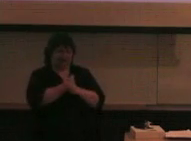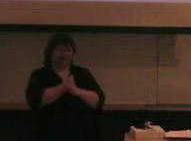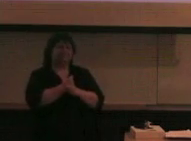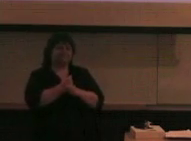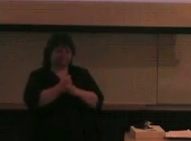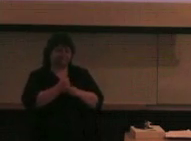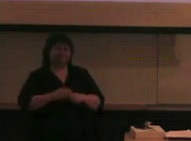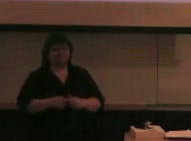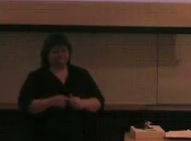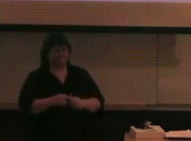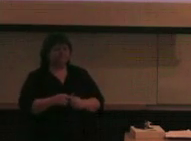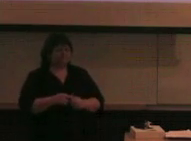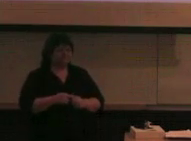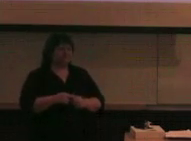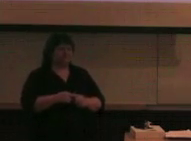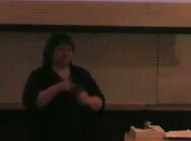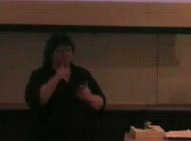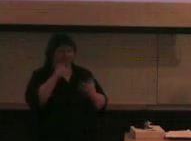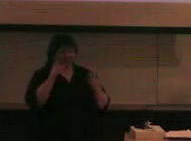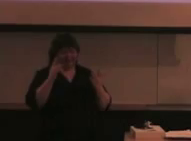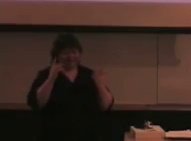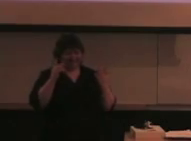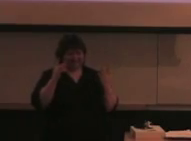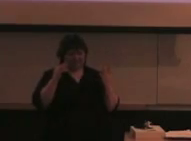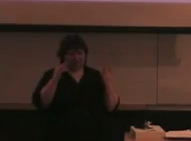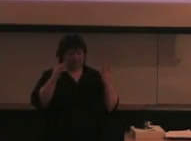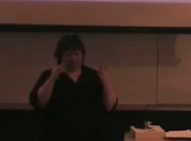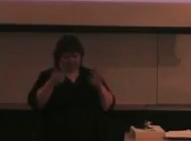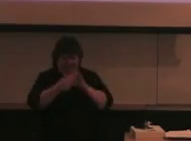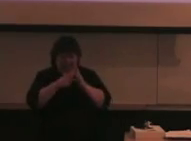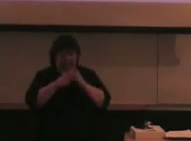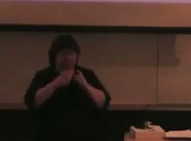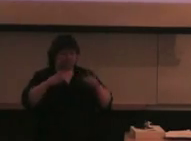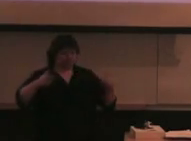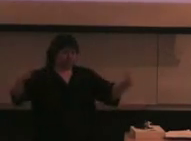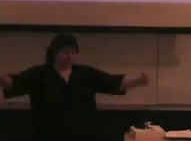kind of it expands exponentially.